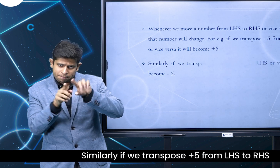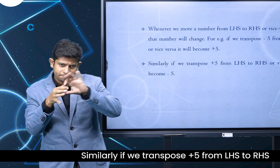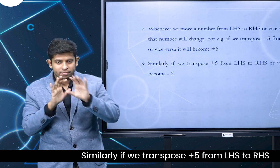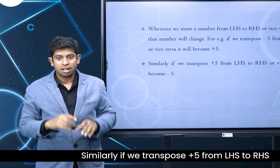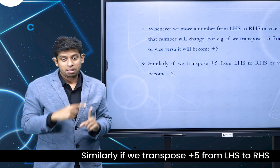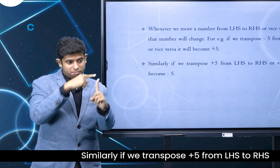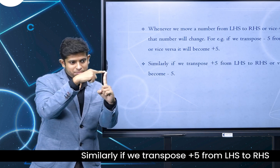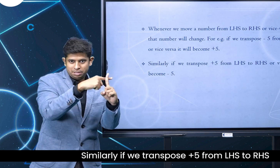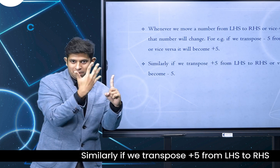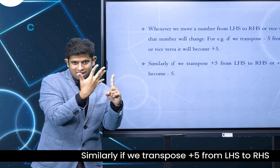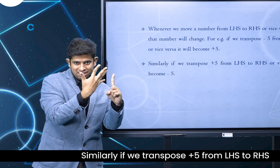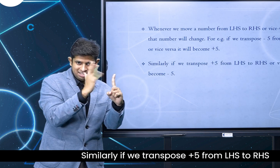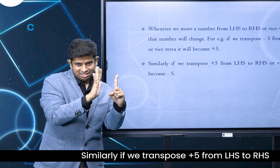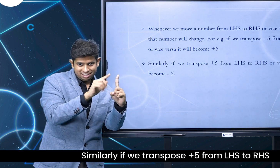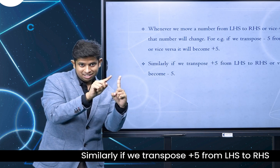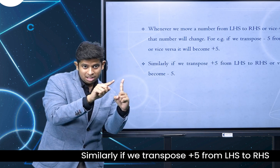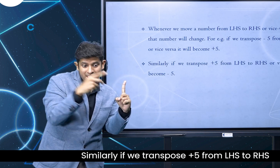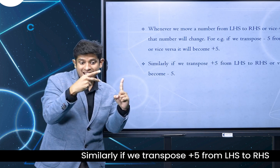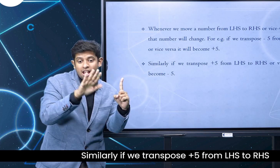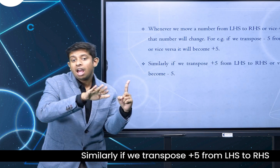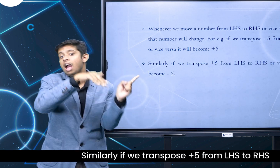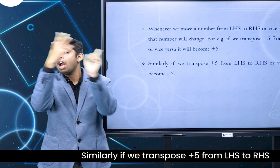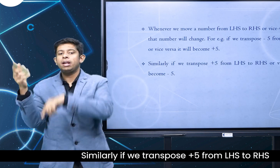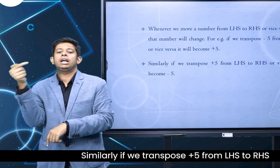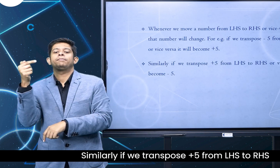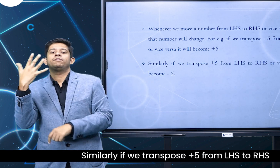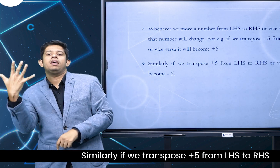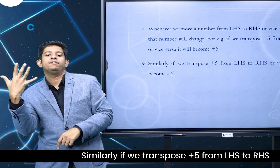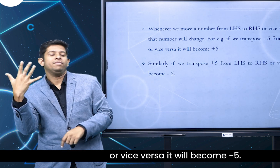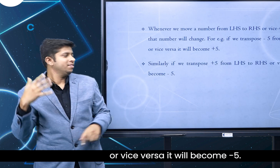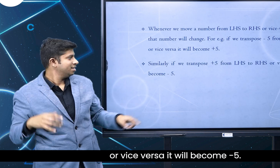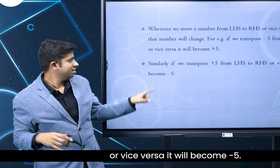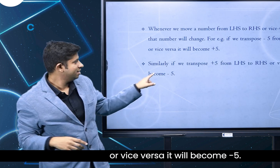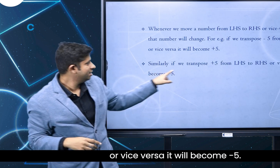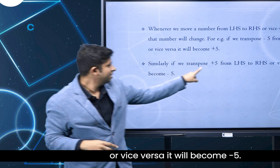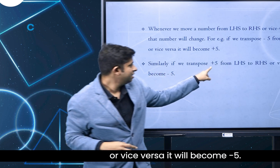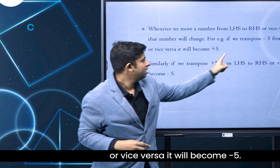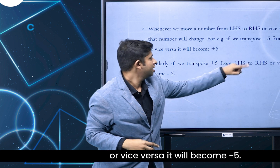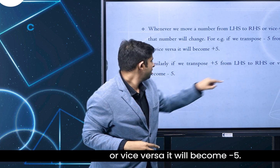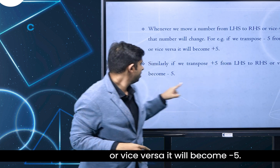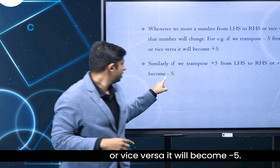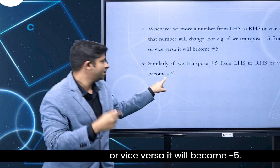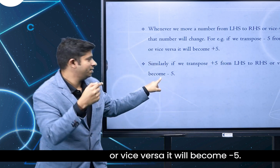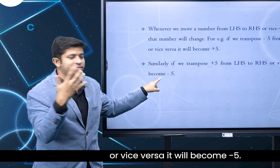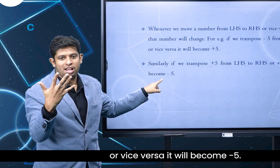Similarly, if we transpose +5 from LHS to RHS or vice versa, it will become minus